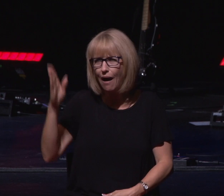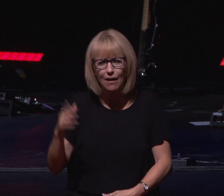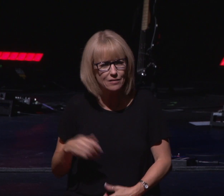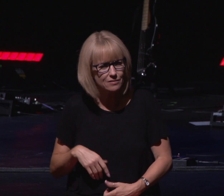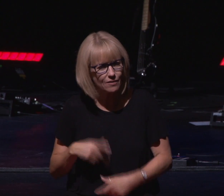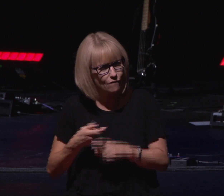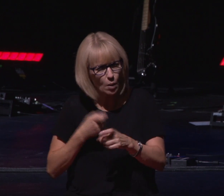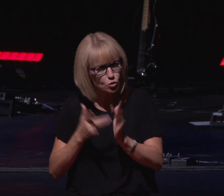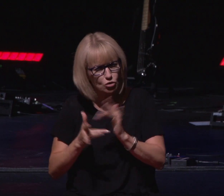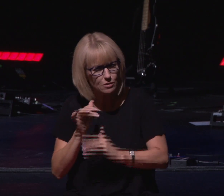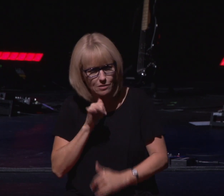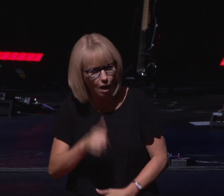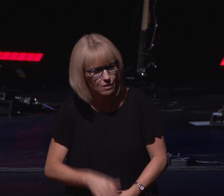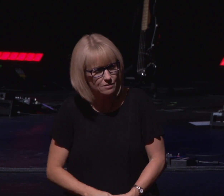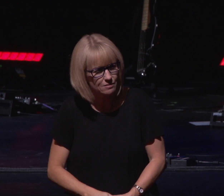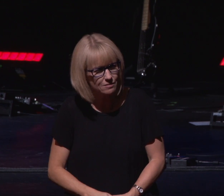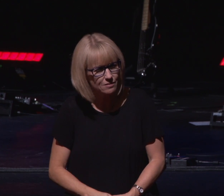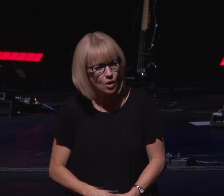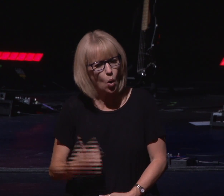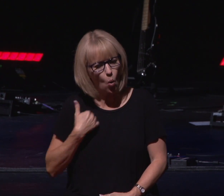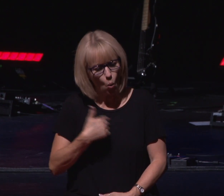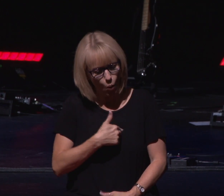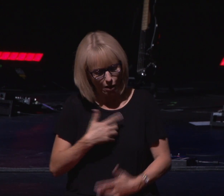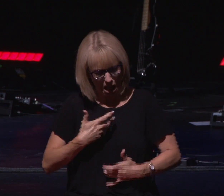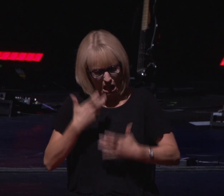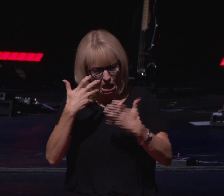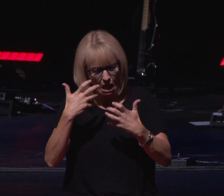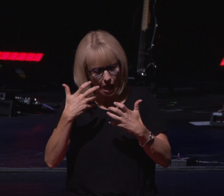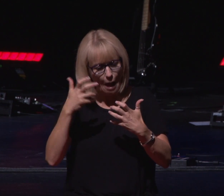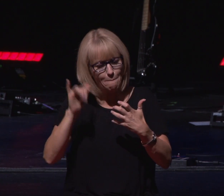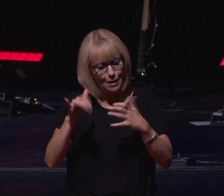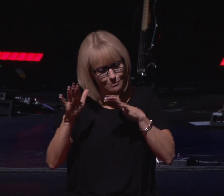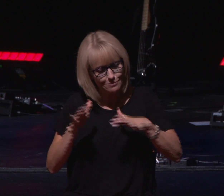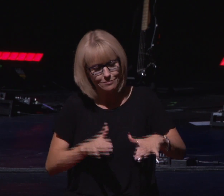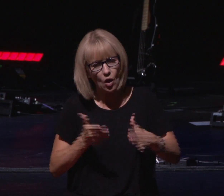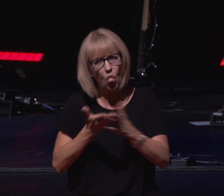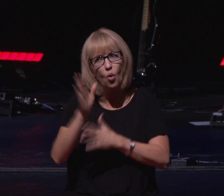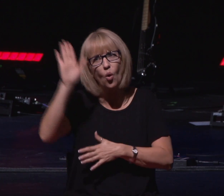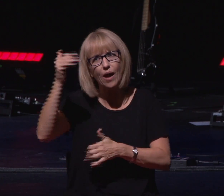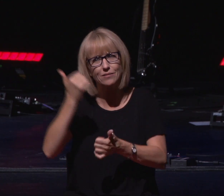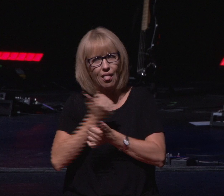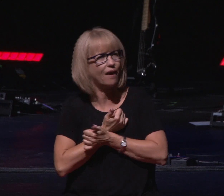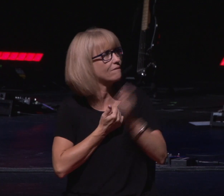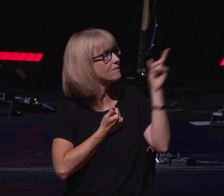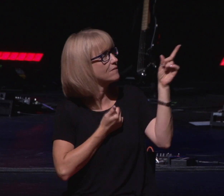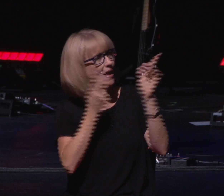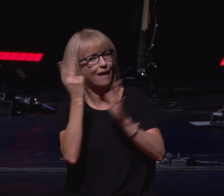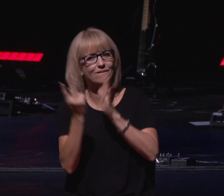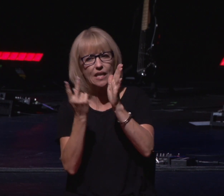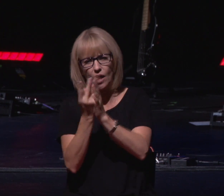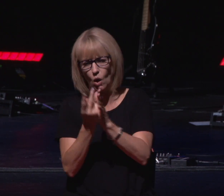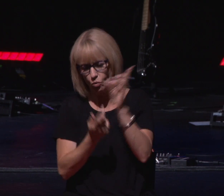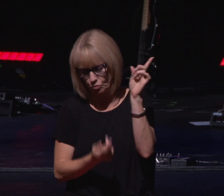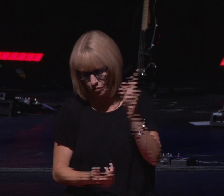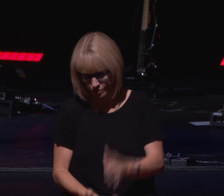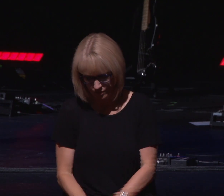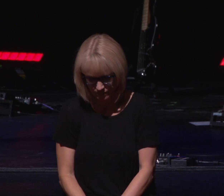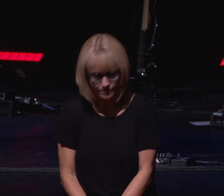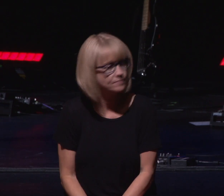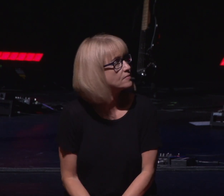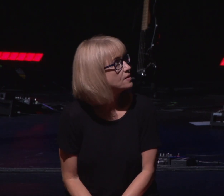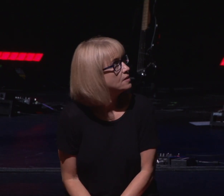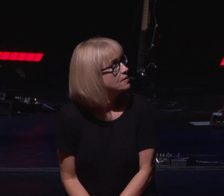is overcome with the love of God, and we must choose his love. Would you watch a short little video clip of an incredible man?